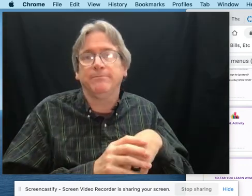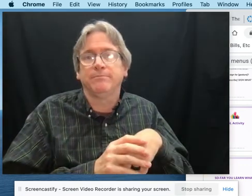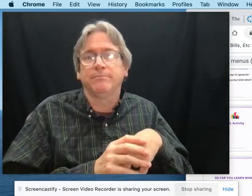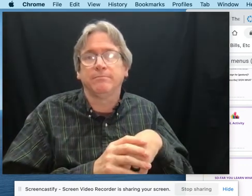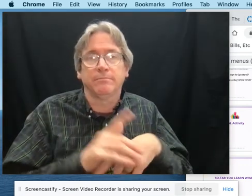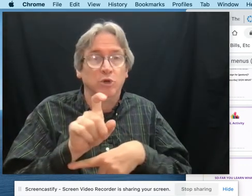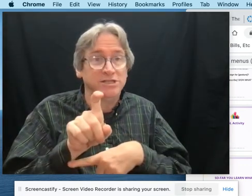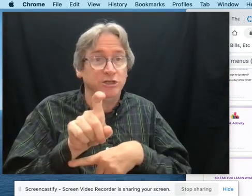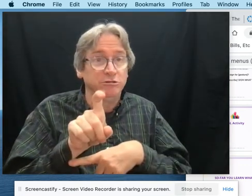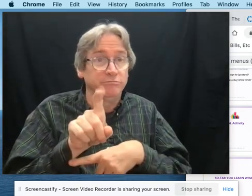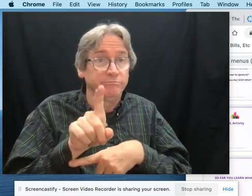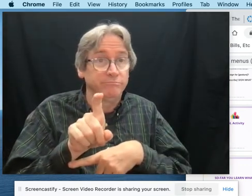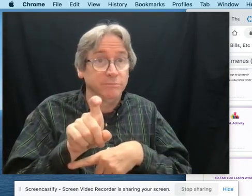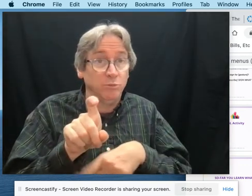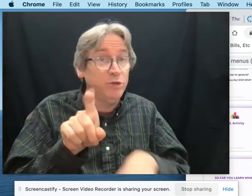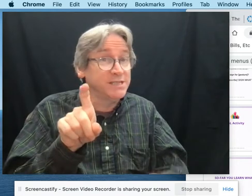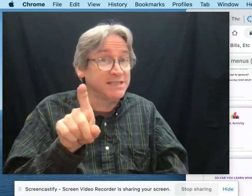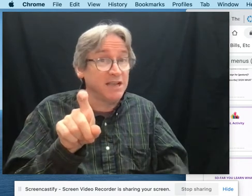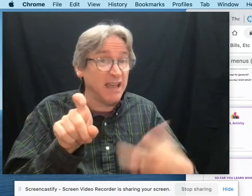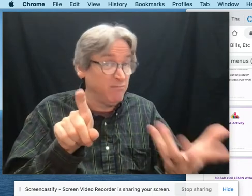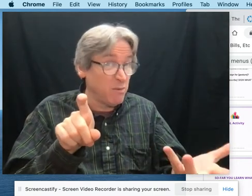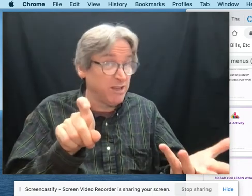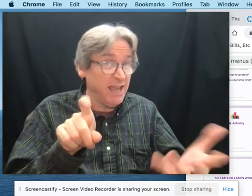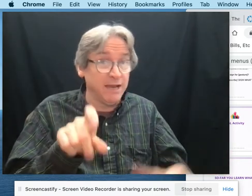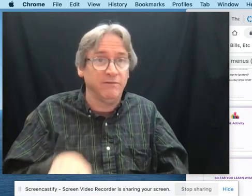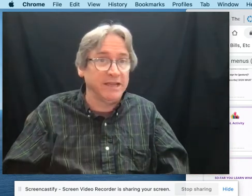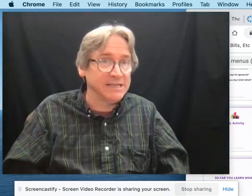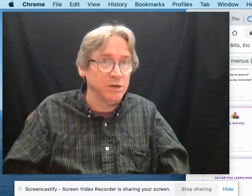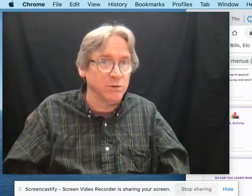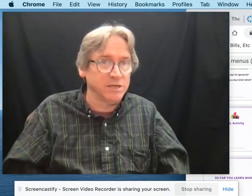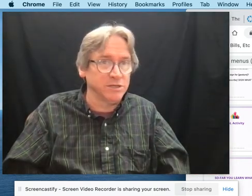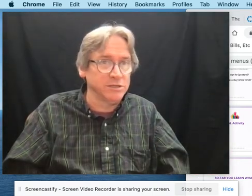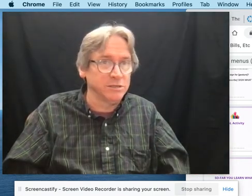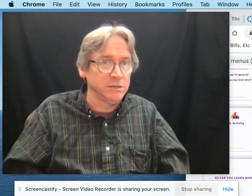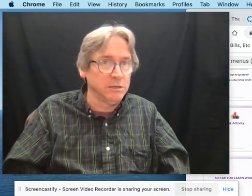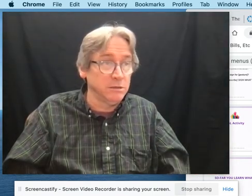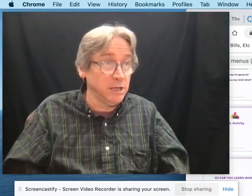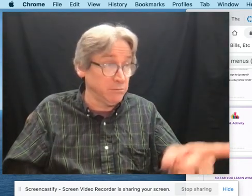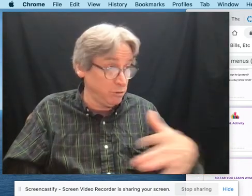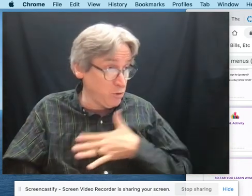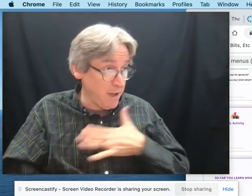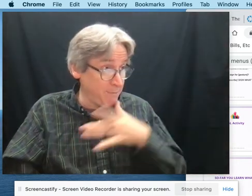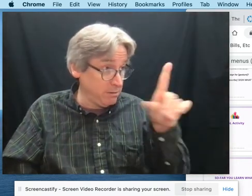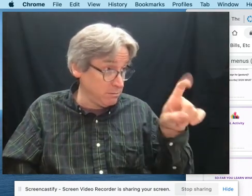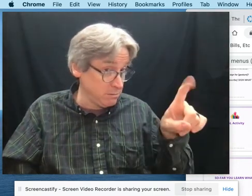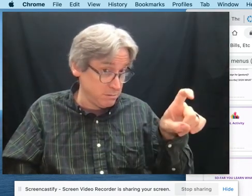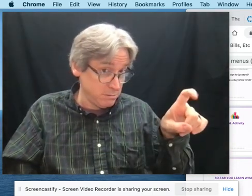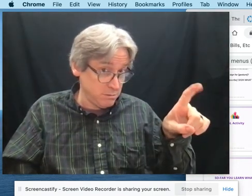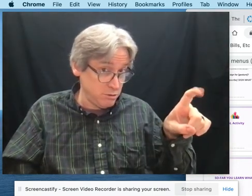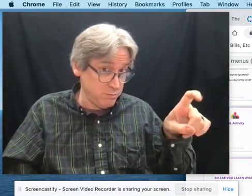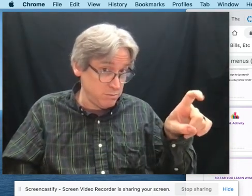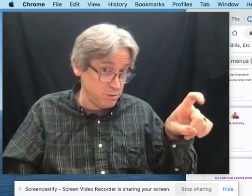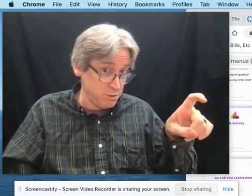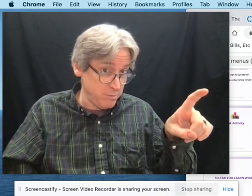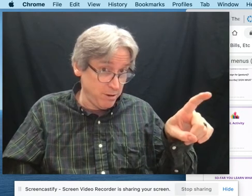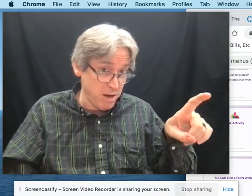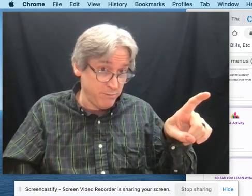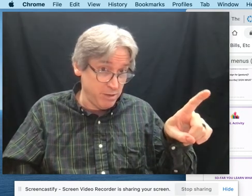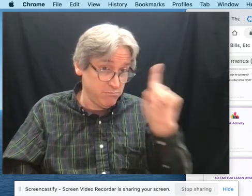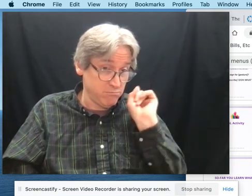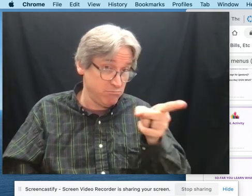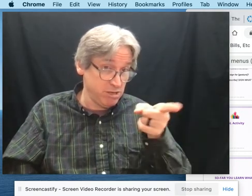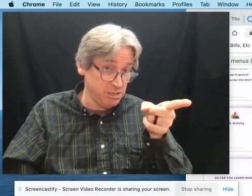Reply. Question. We use this, at the end of like yes, no questions. Like, you happy? You